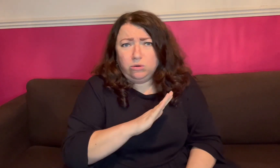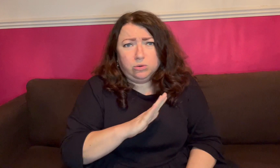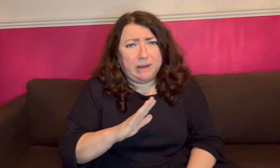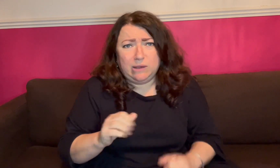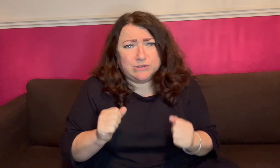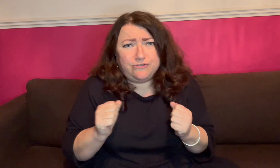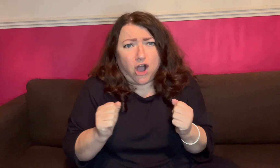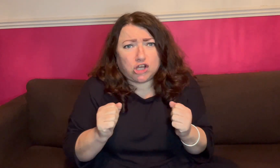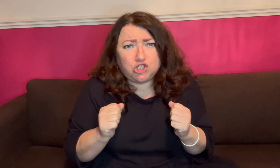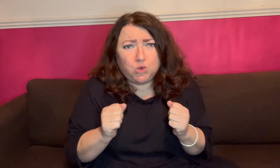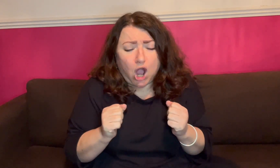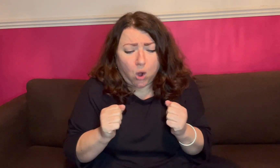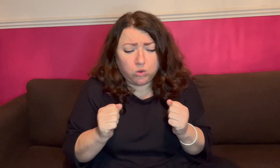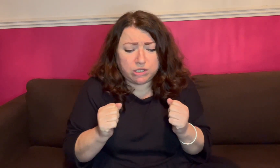but he was far too cold.